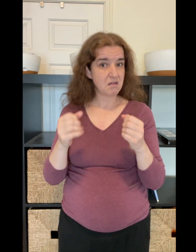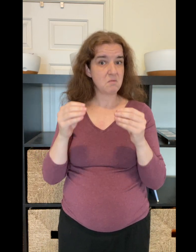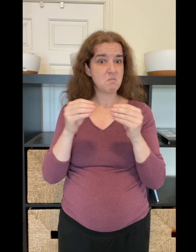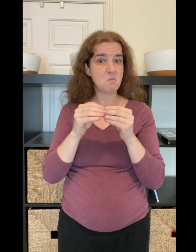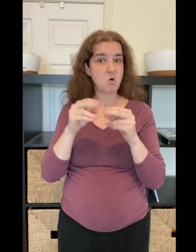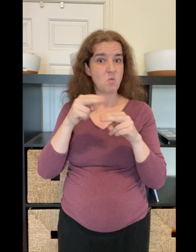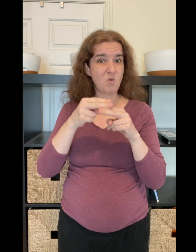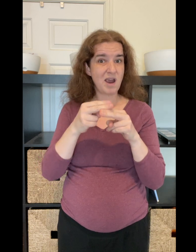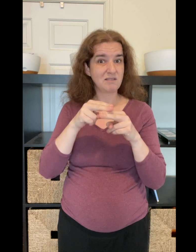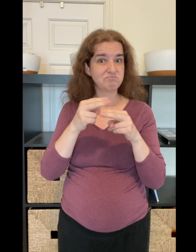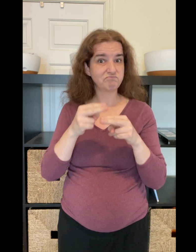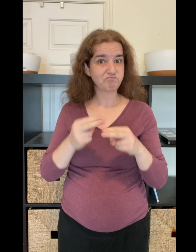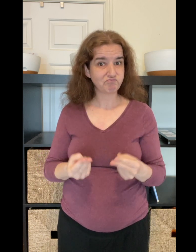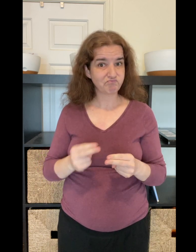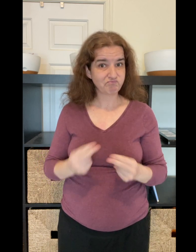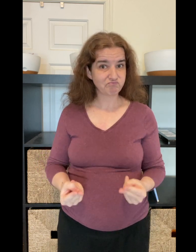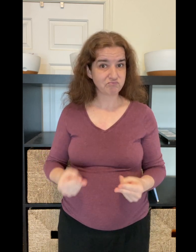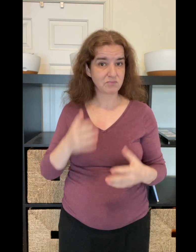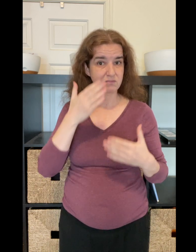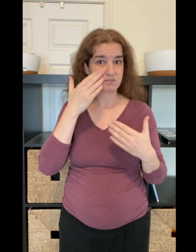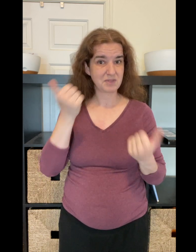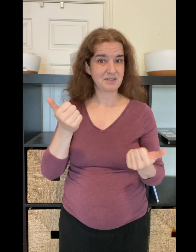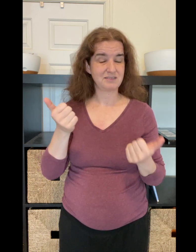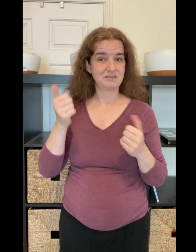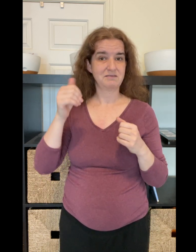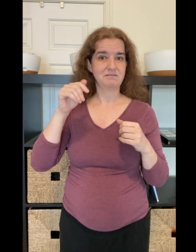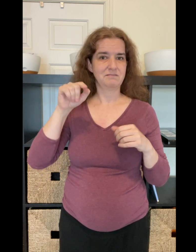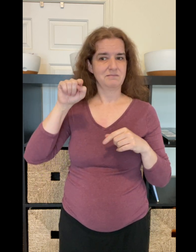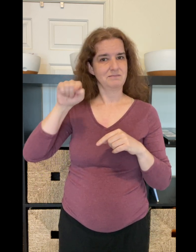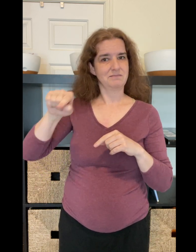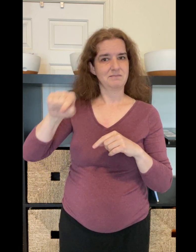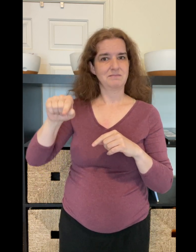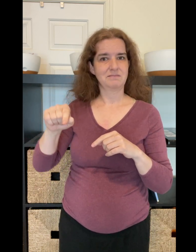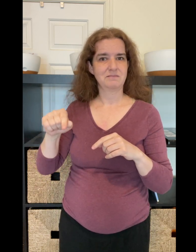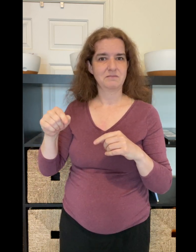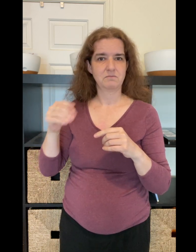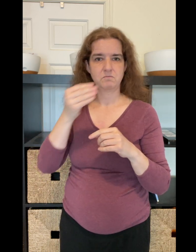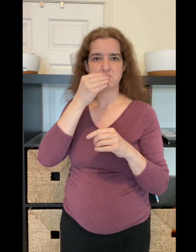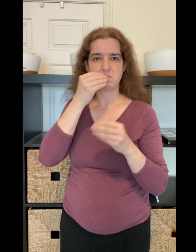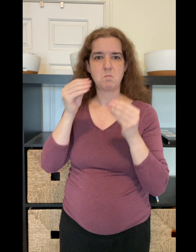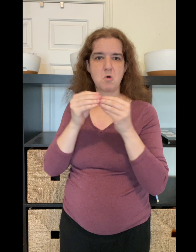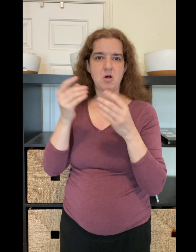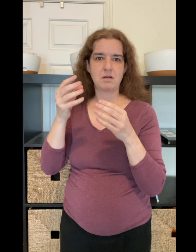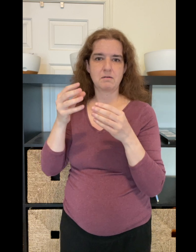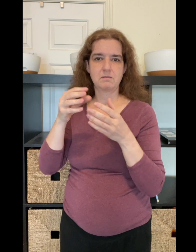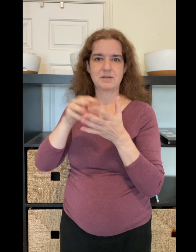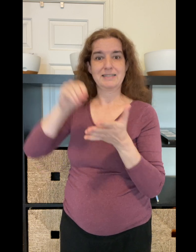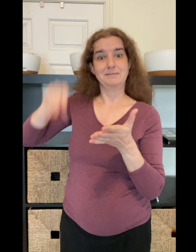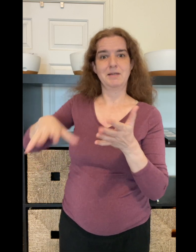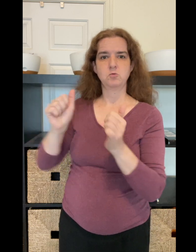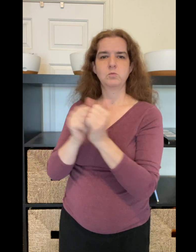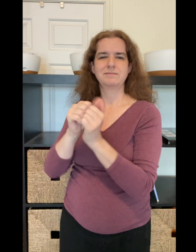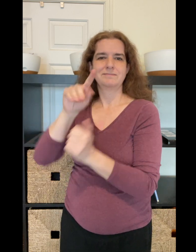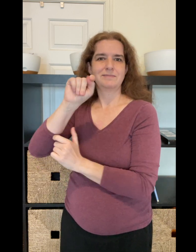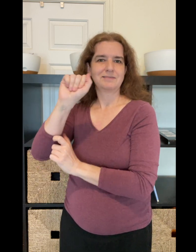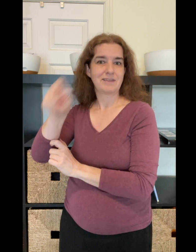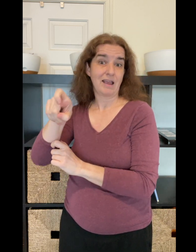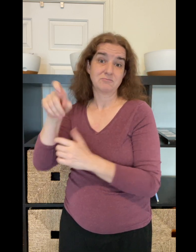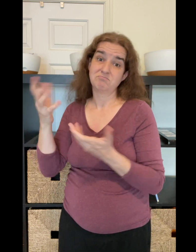people's health, cause more weight loss, because that that junk food is more expensive with